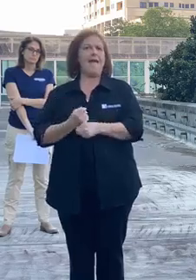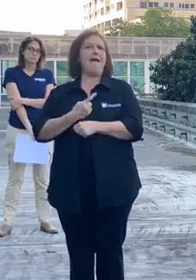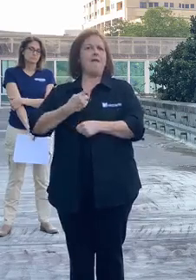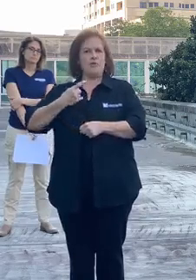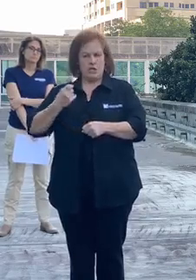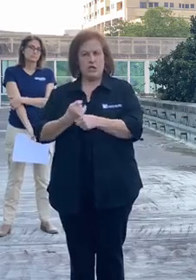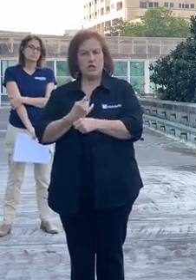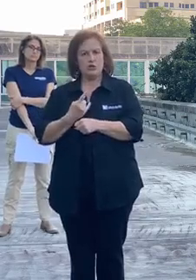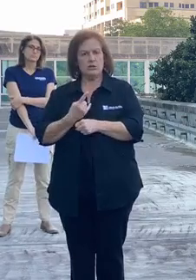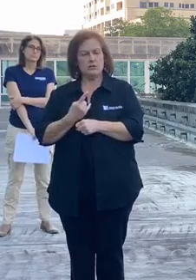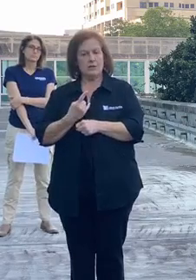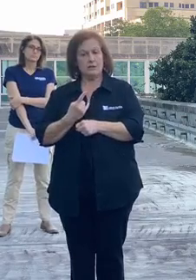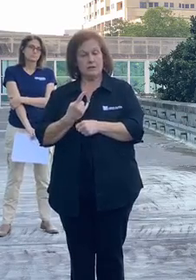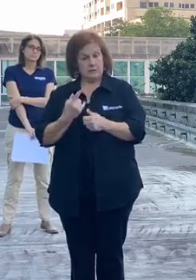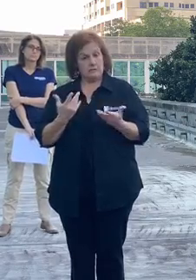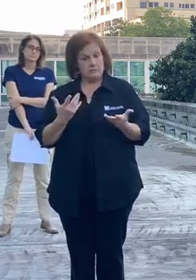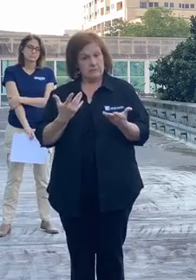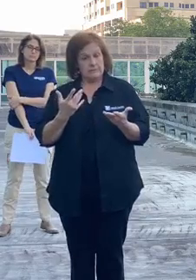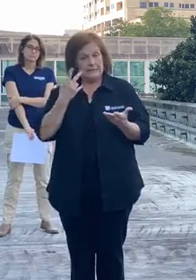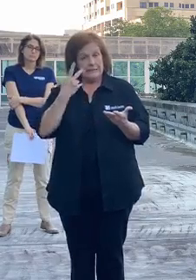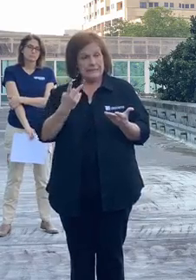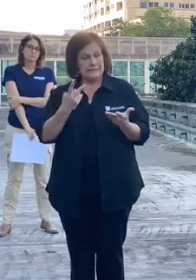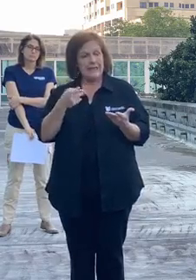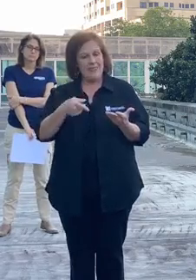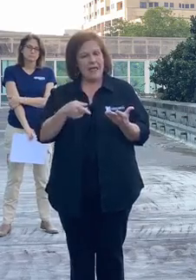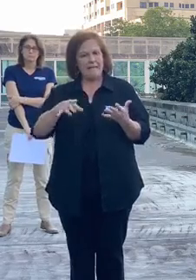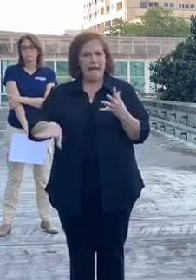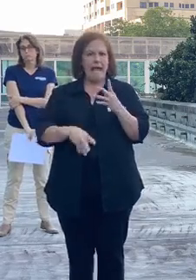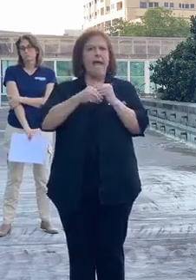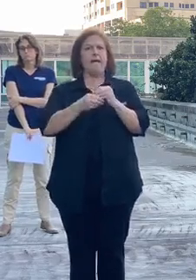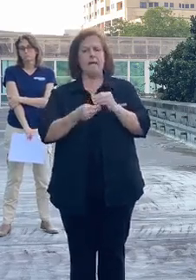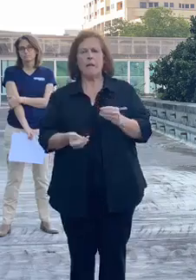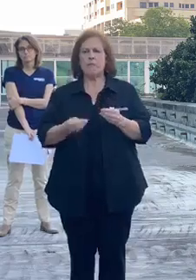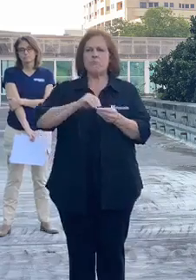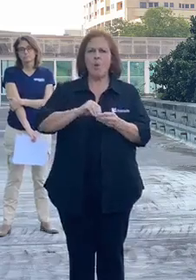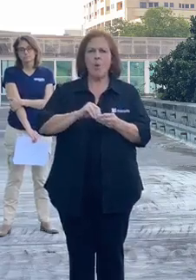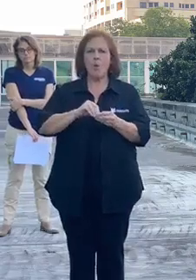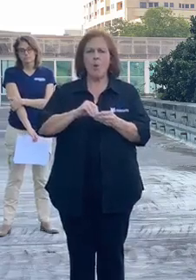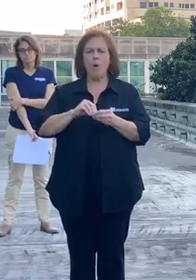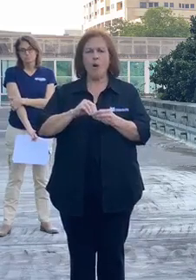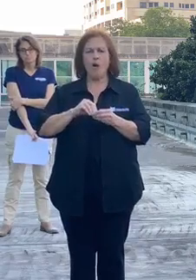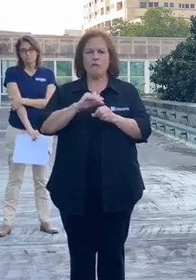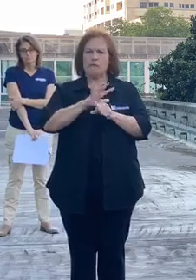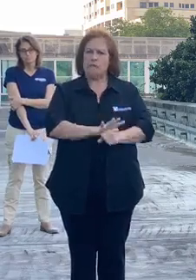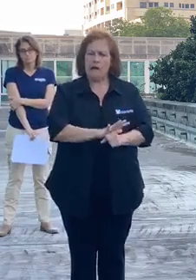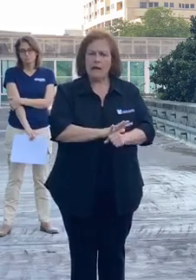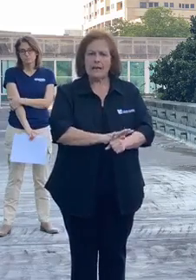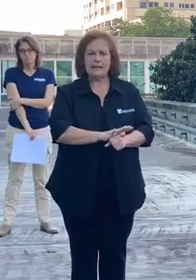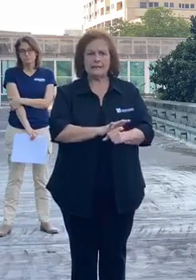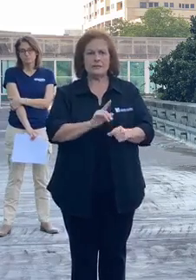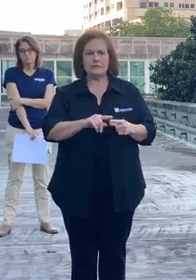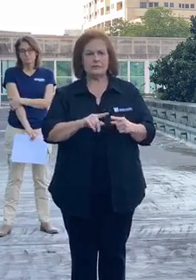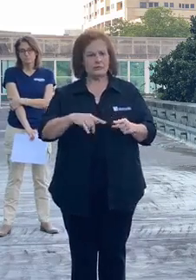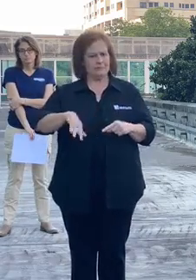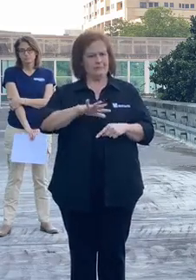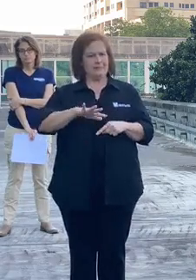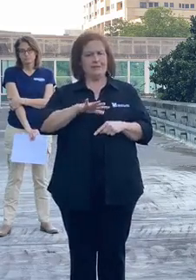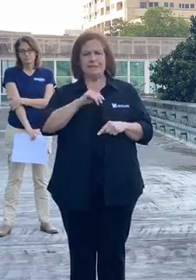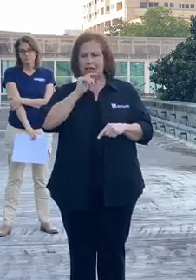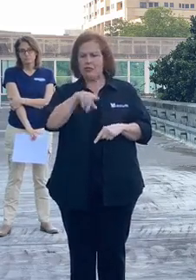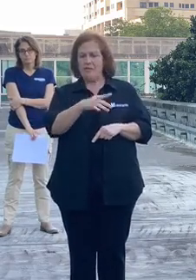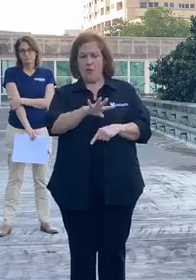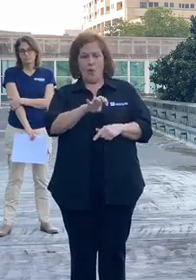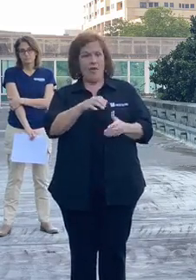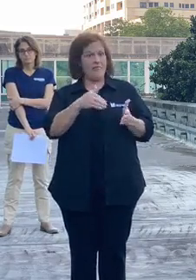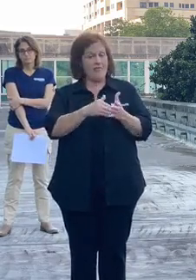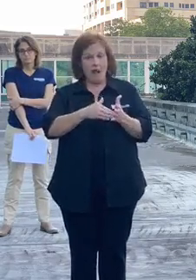single year. So with that, it just has been an added burden to our population. So we're not just